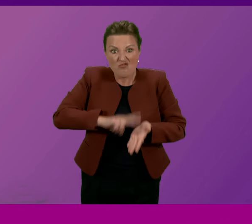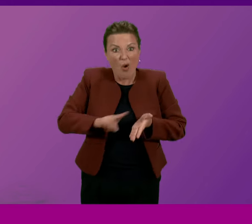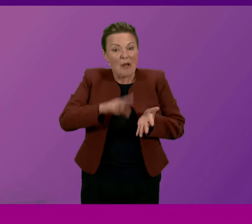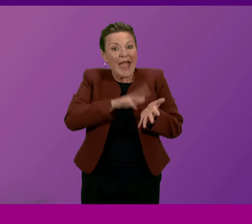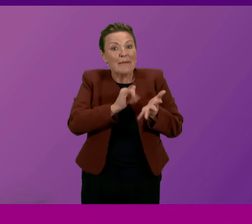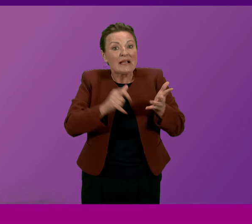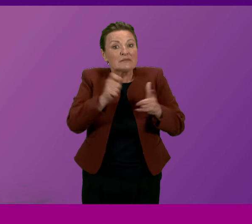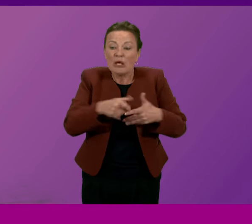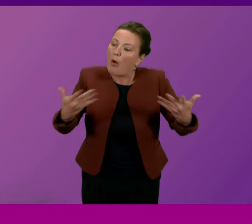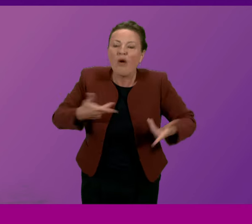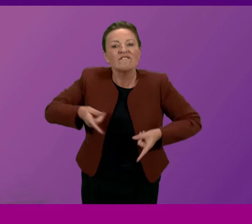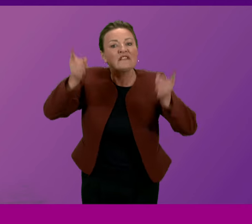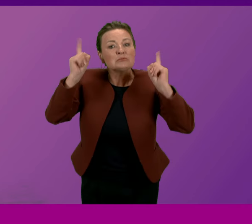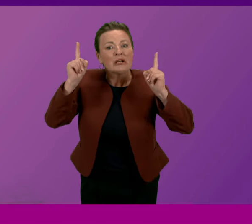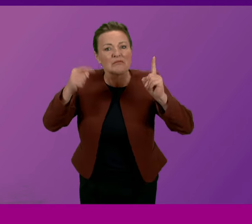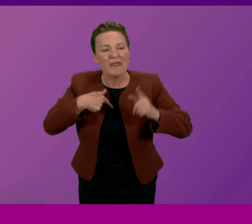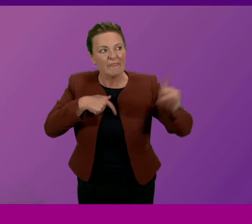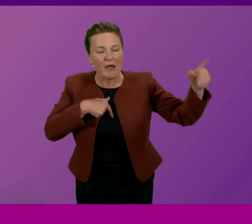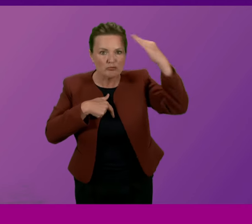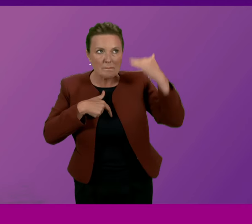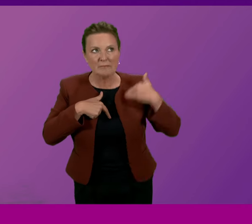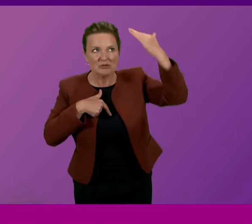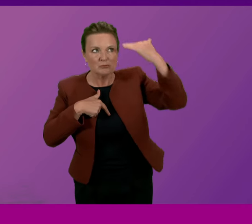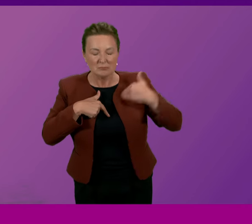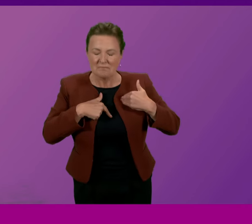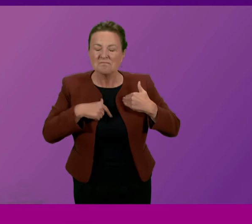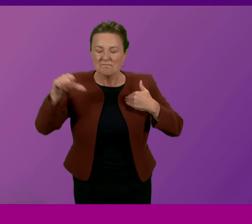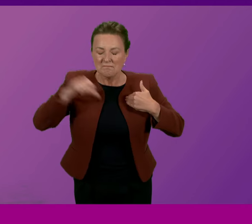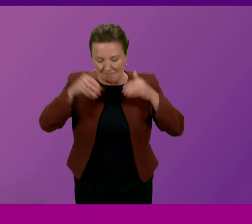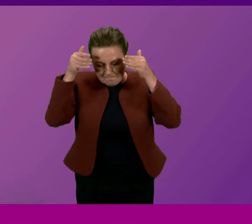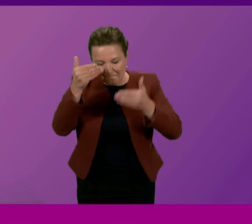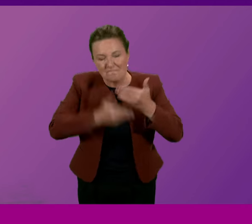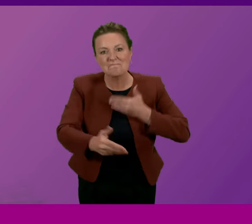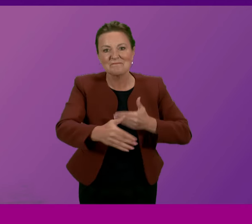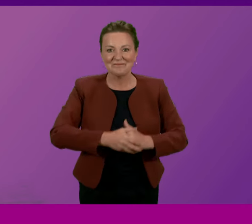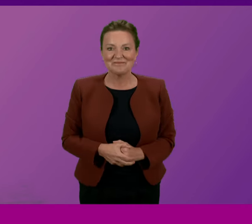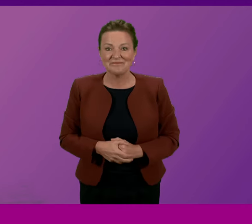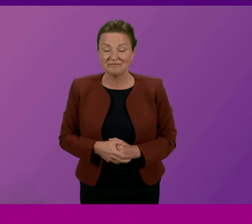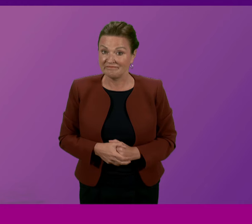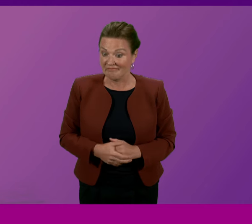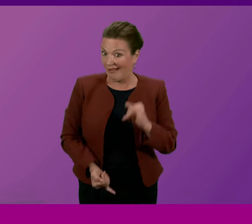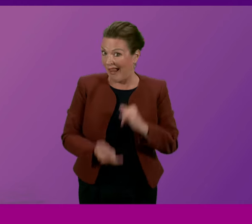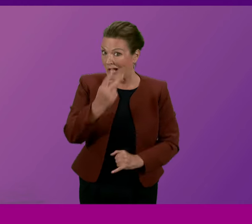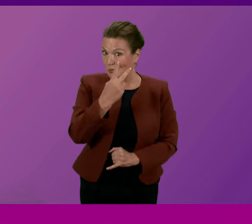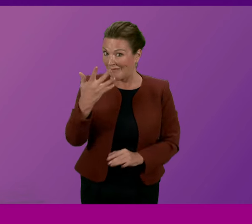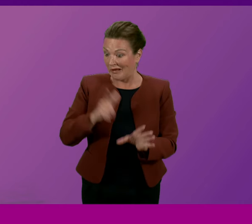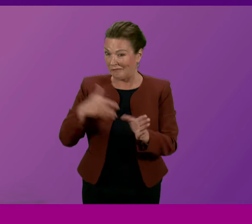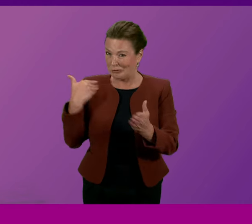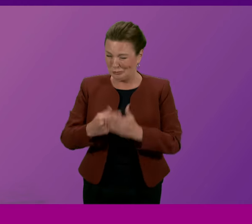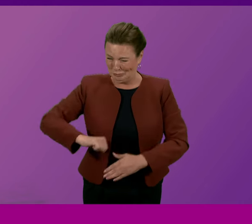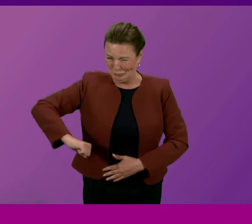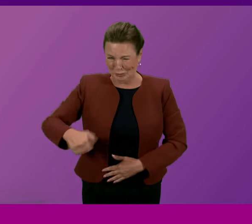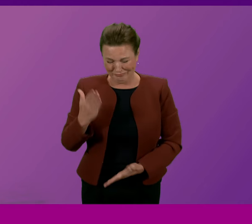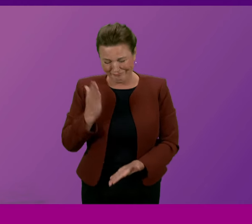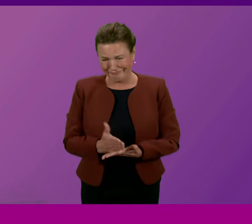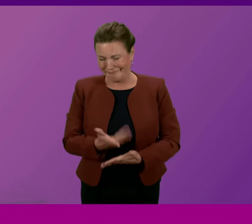possibilities of Scottish self-government. For 25 years, Scotland has grown in confidence as she has raised up